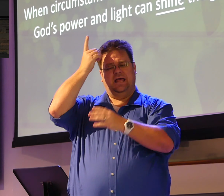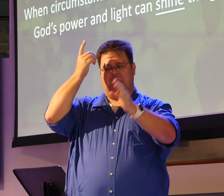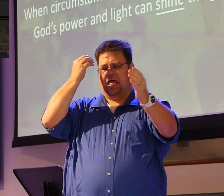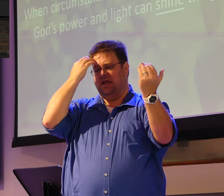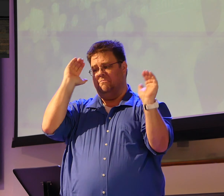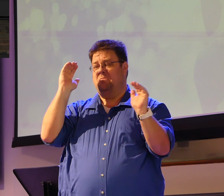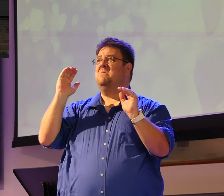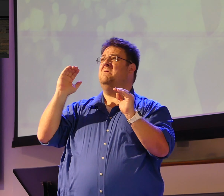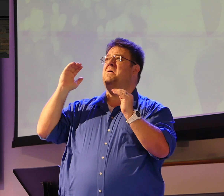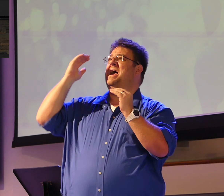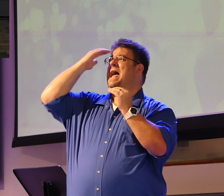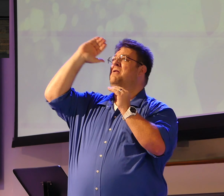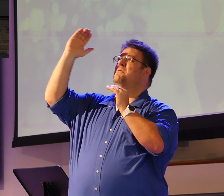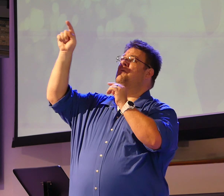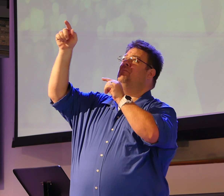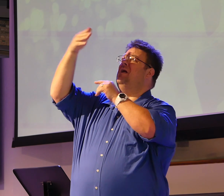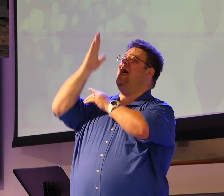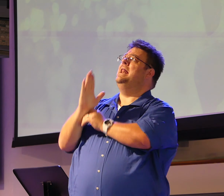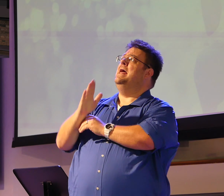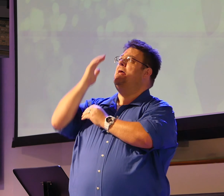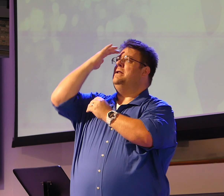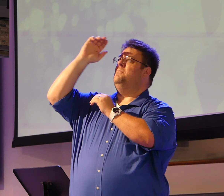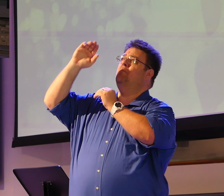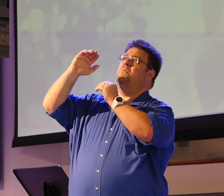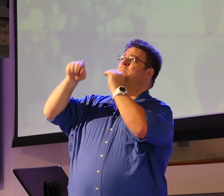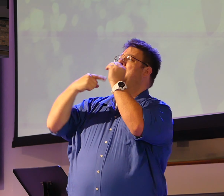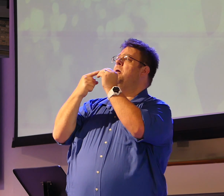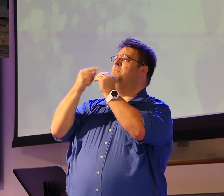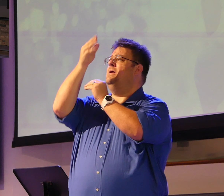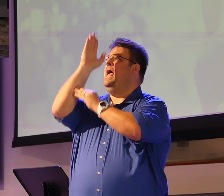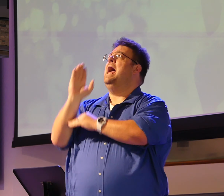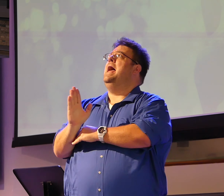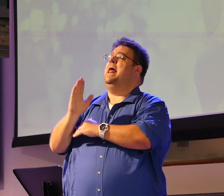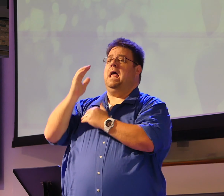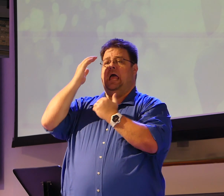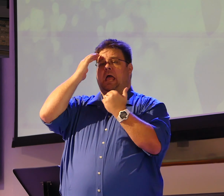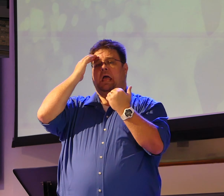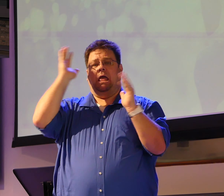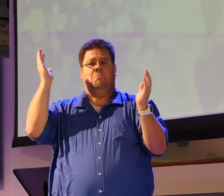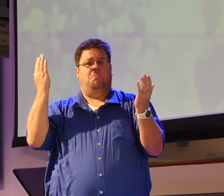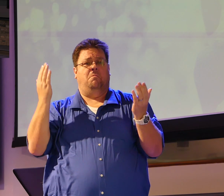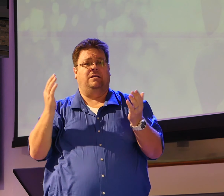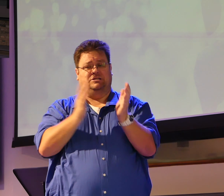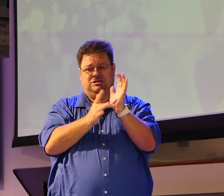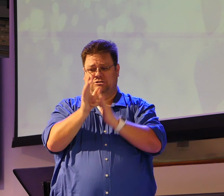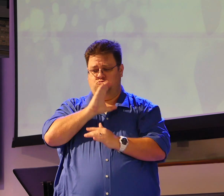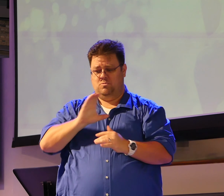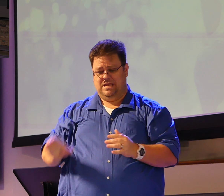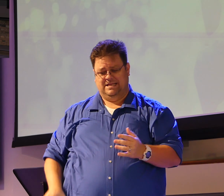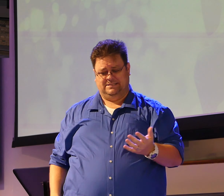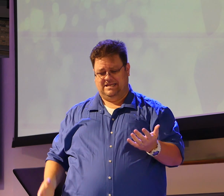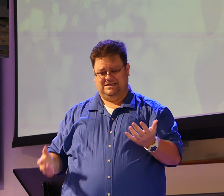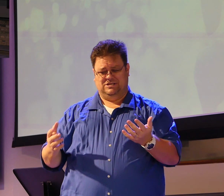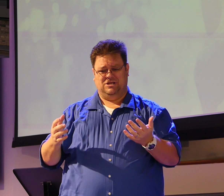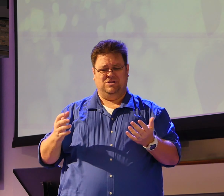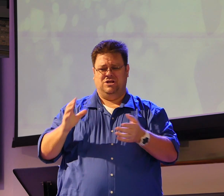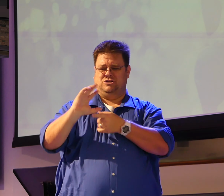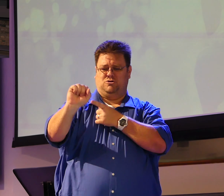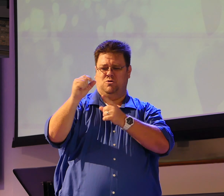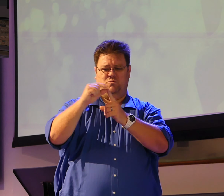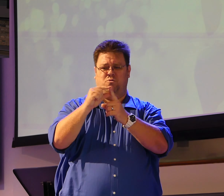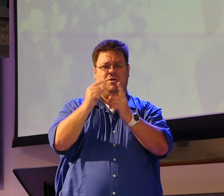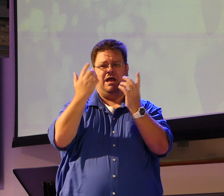i don't even know that i know god i don't know anything about god you know i don't know jesus christ that's just